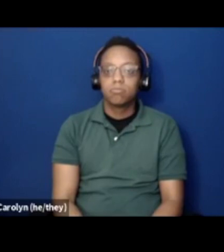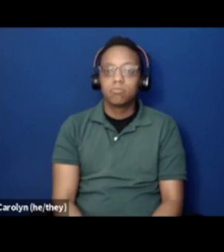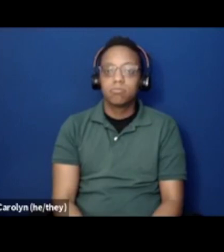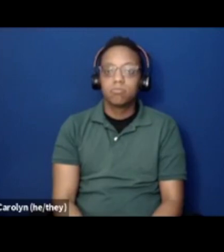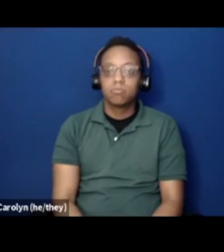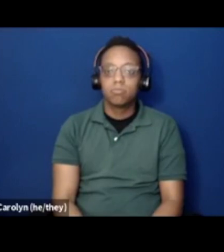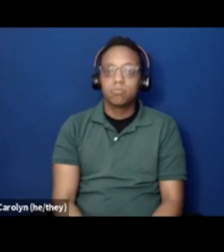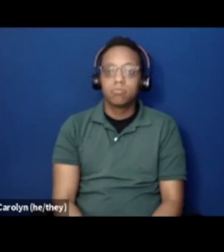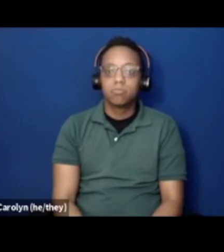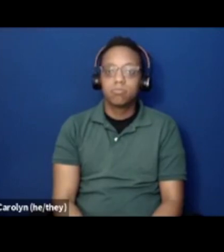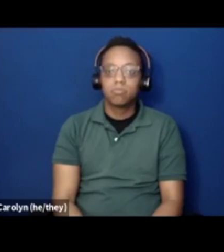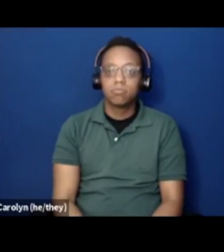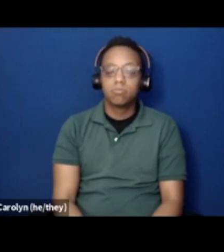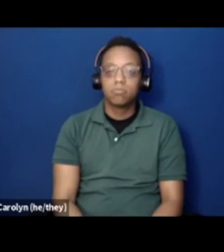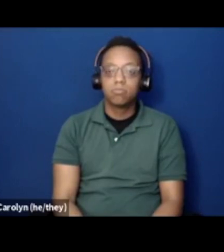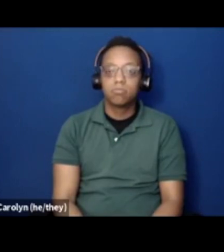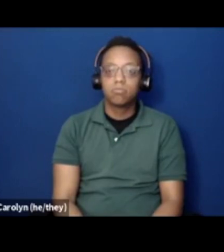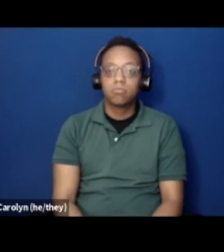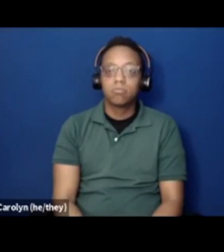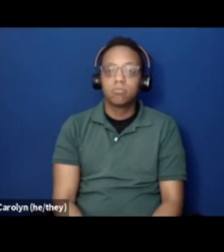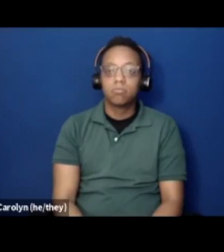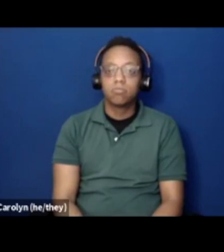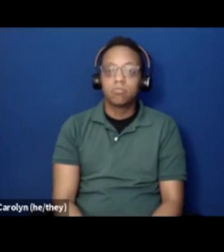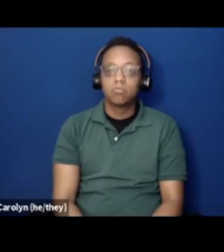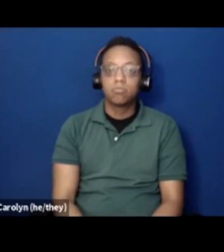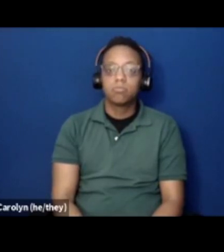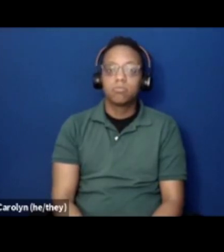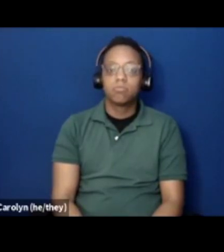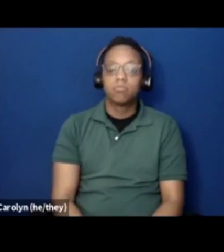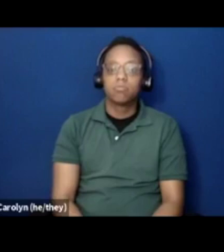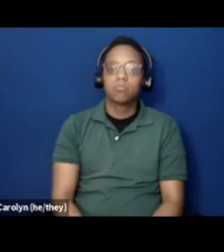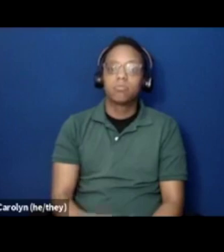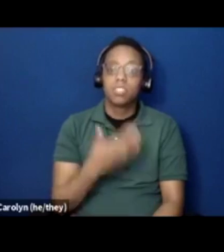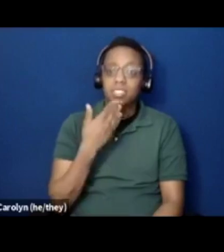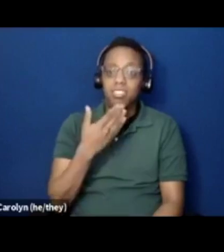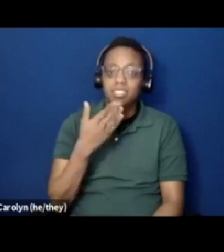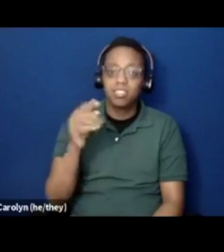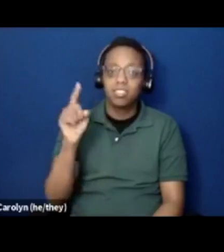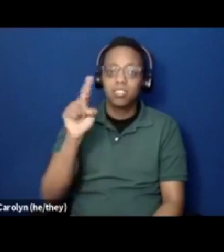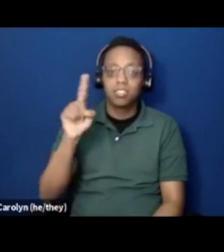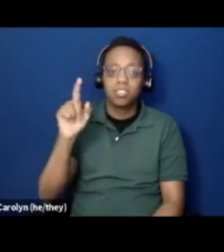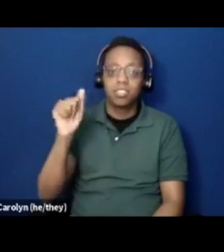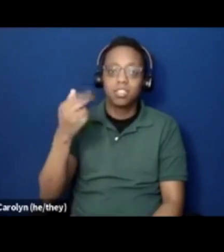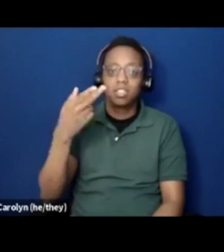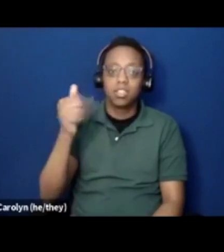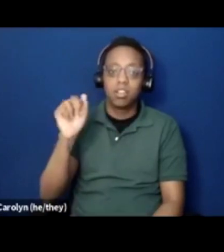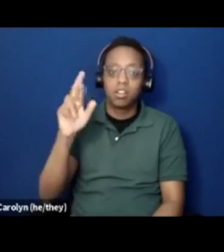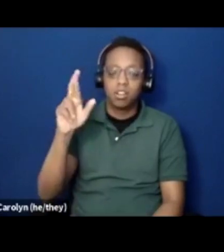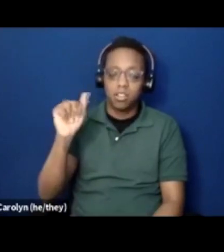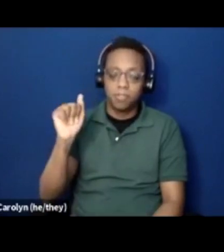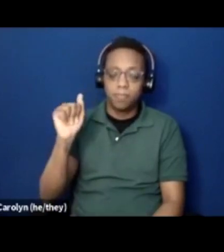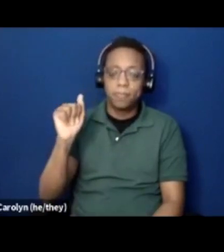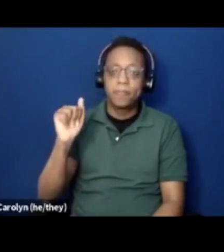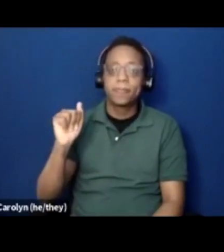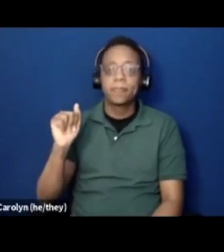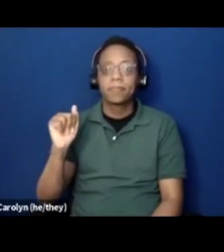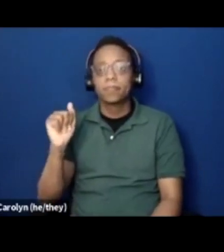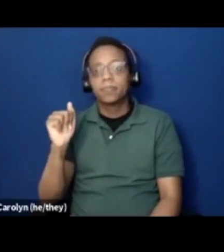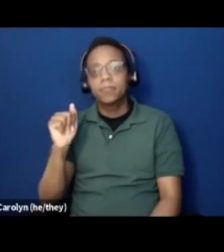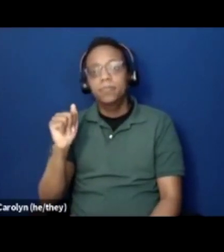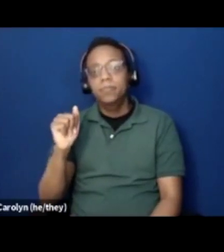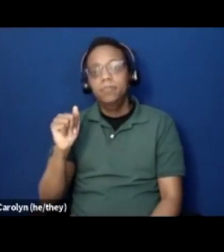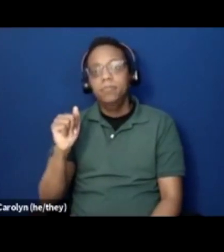mute. There we go. I was saying, thank you, Zahara, for bringing up those great points. I think